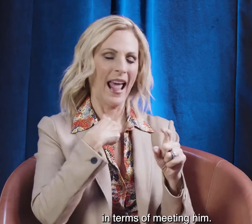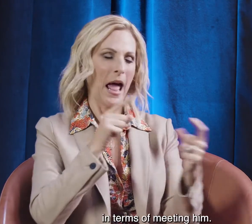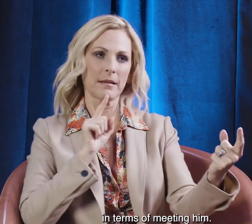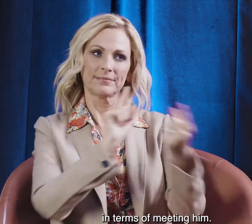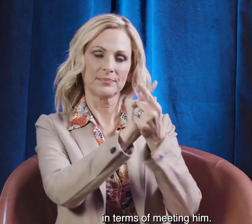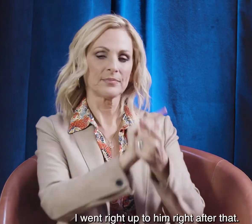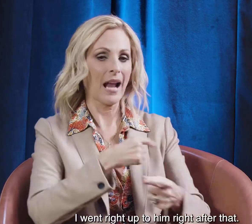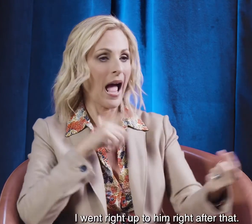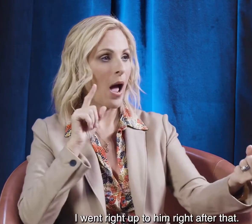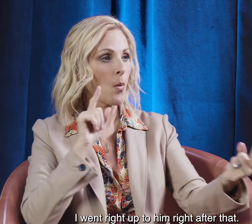terms of meeting him. I went right up to him.